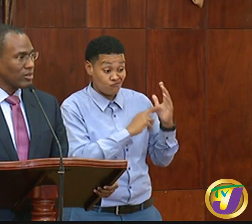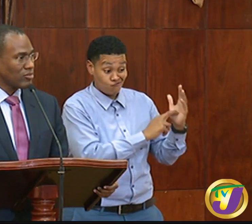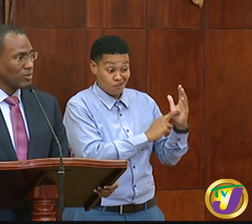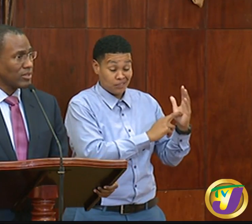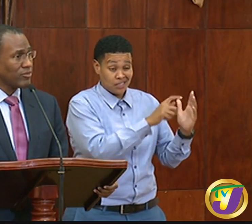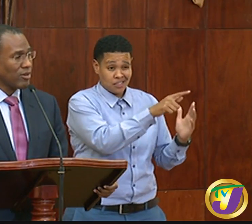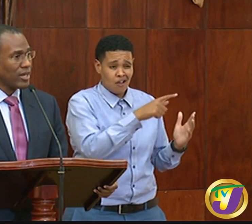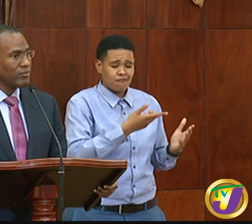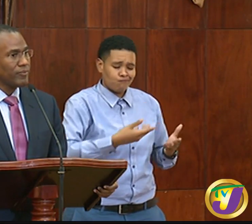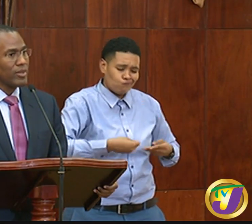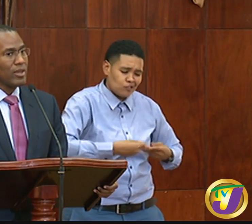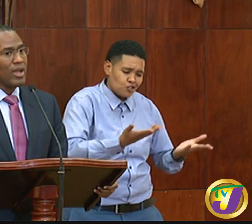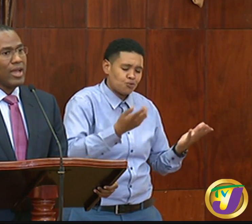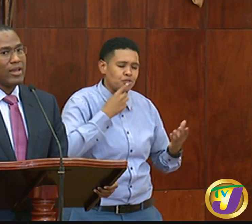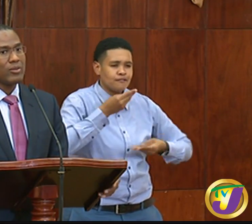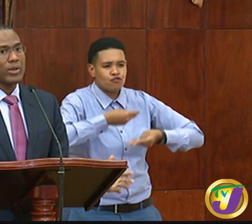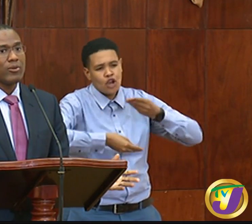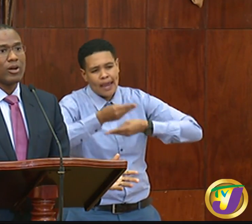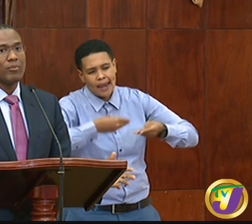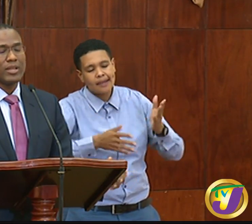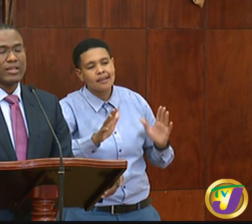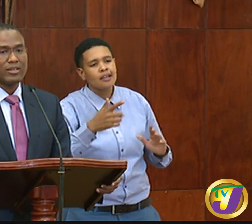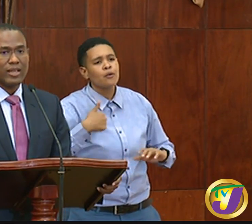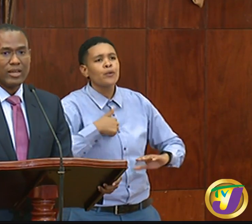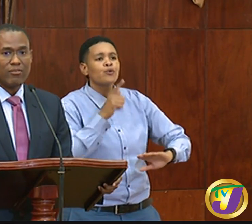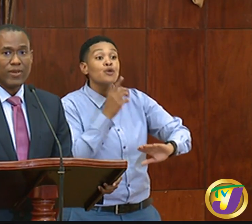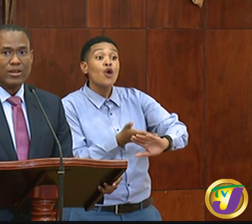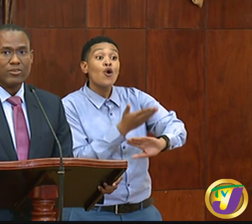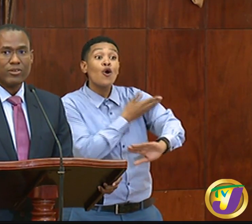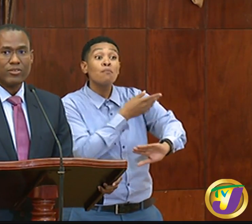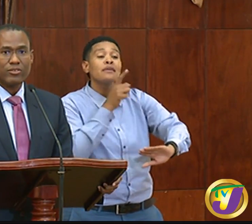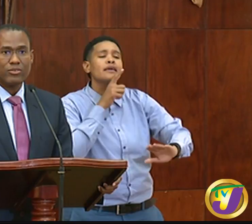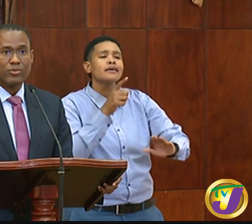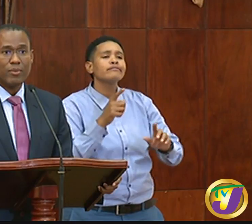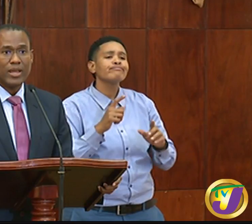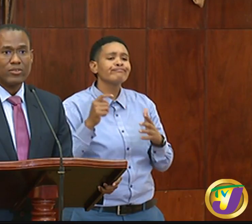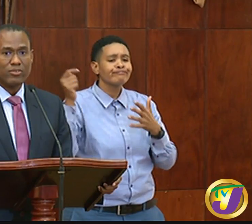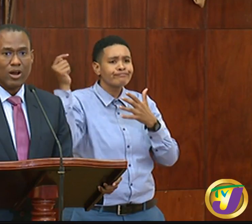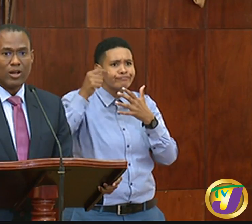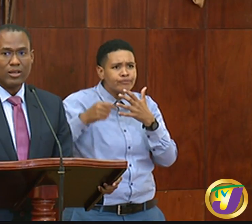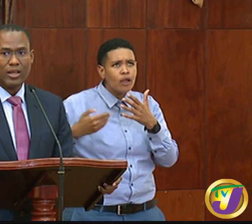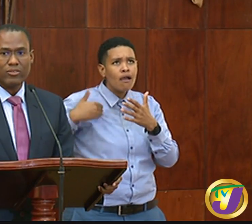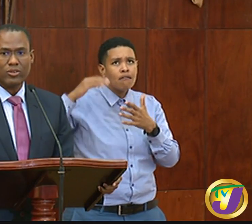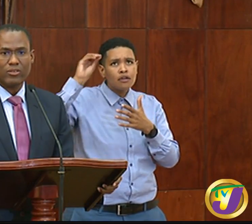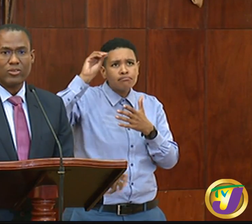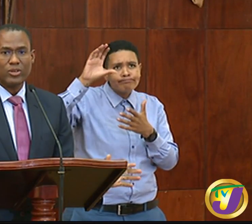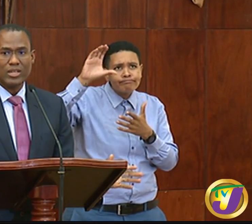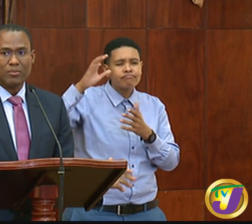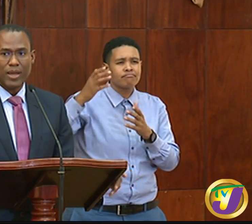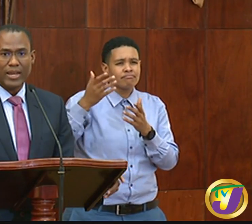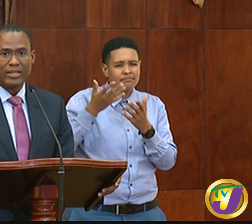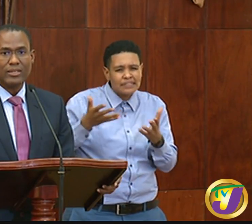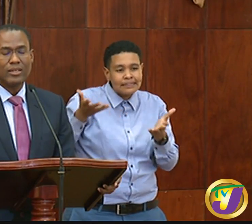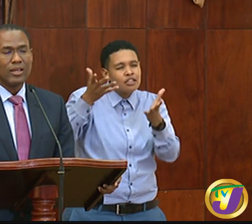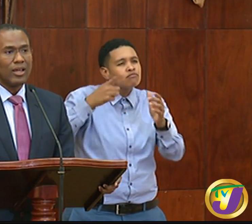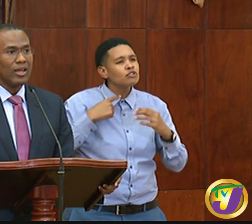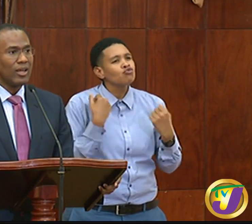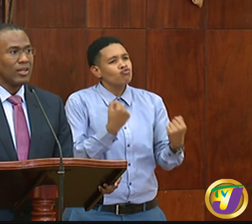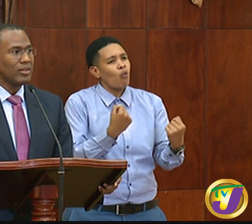representatives of the distributive trade. And we were updated that inventories remain strong, and so there's no need to